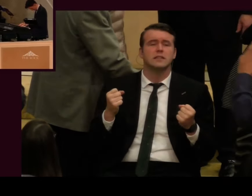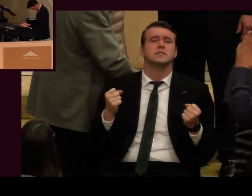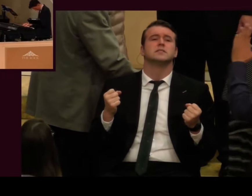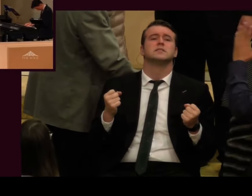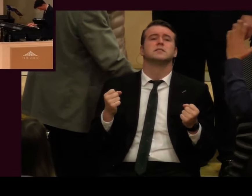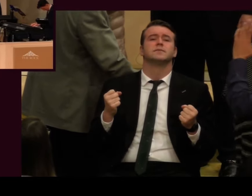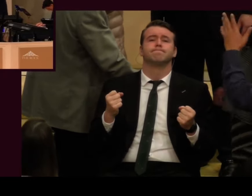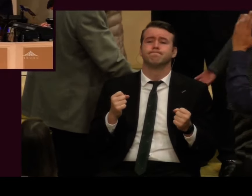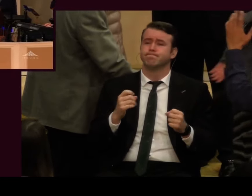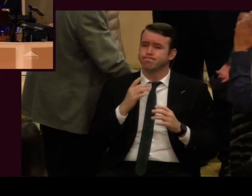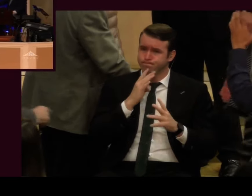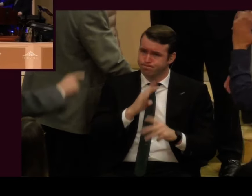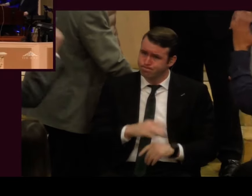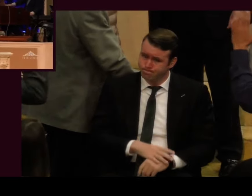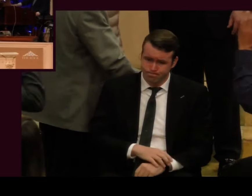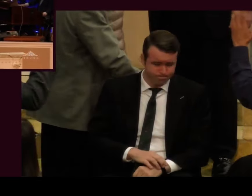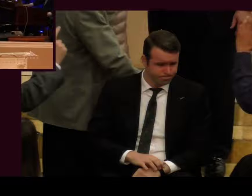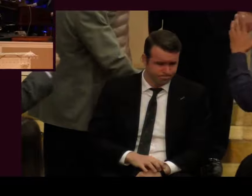breaks.